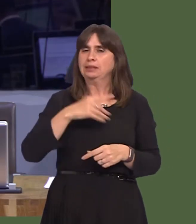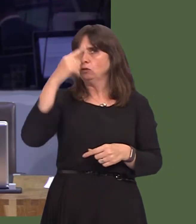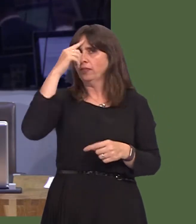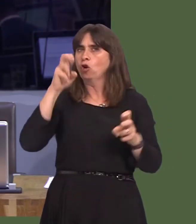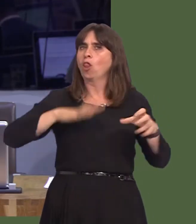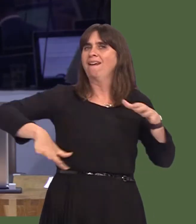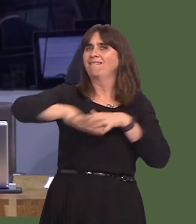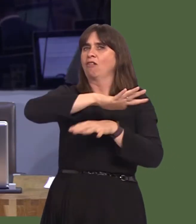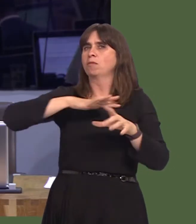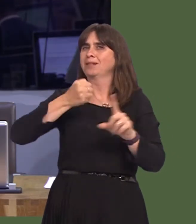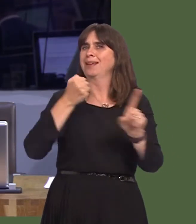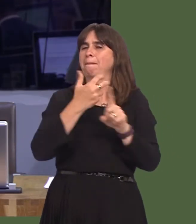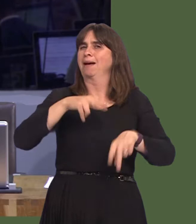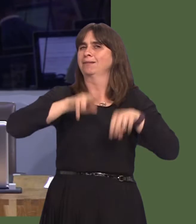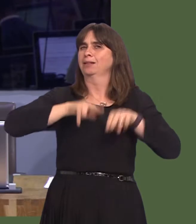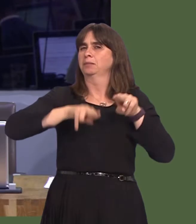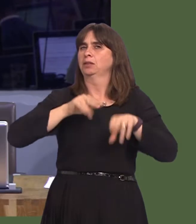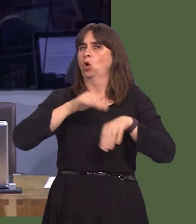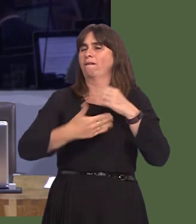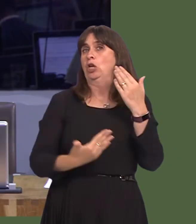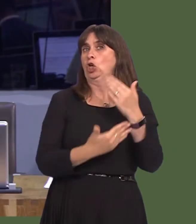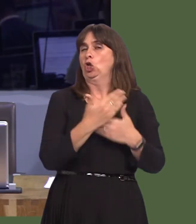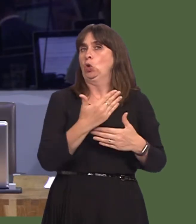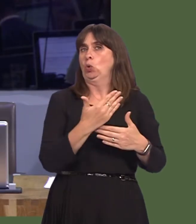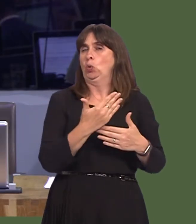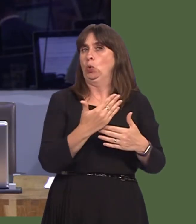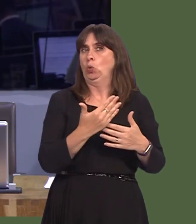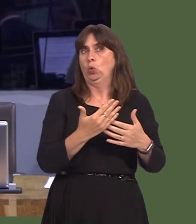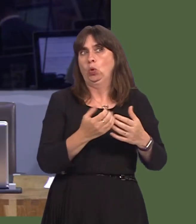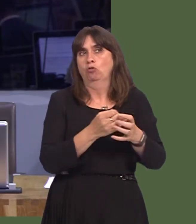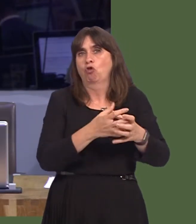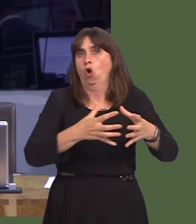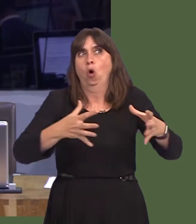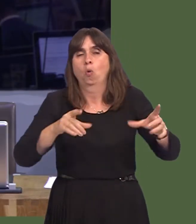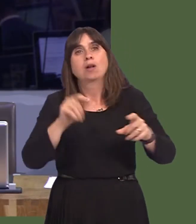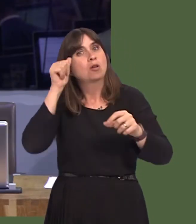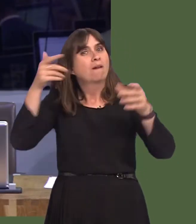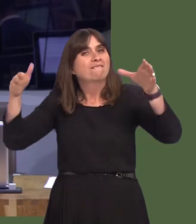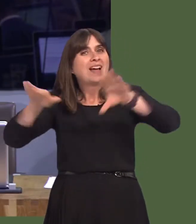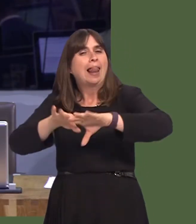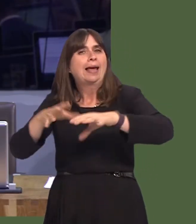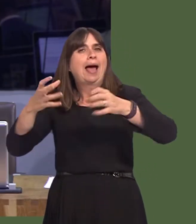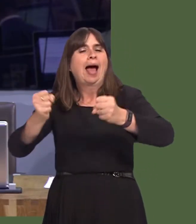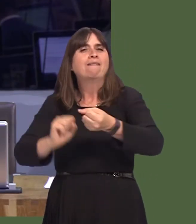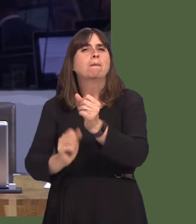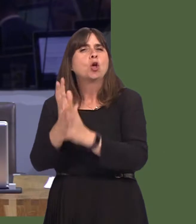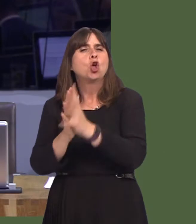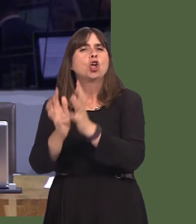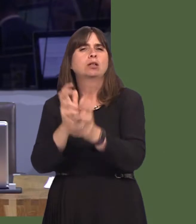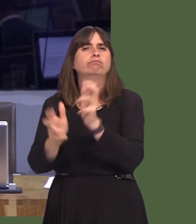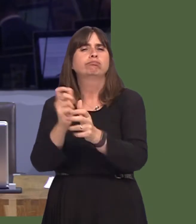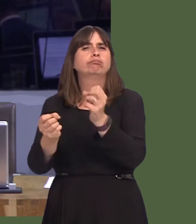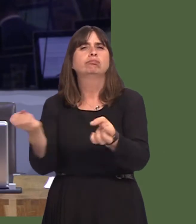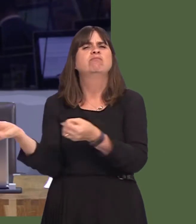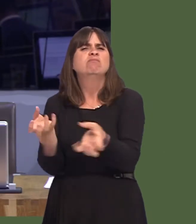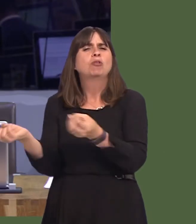environmental impact assessments, on any new developments. It's been of great concern for many in Wales that the Barry incinerator that was proposed and is still